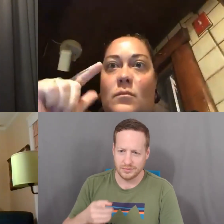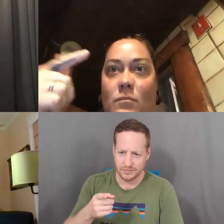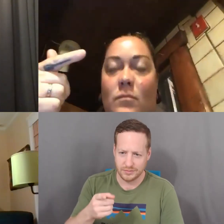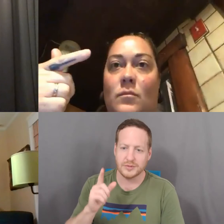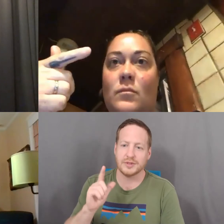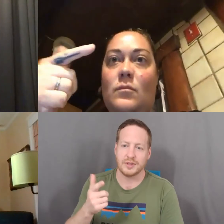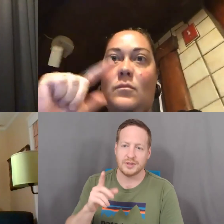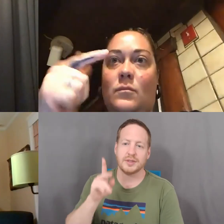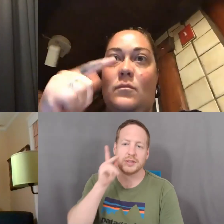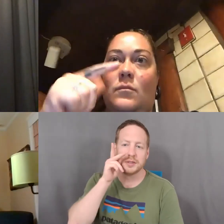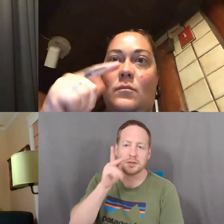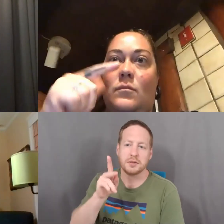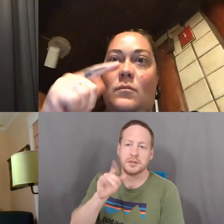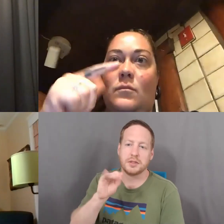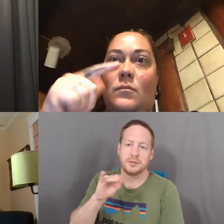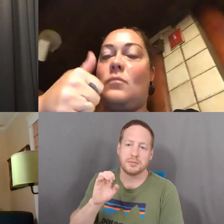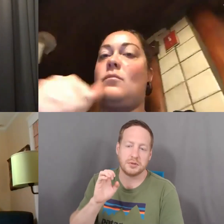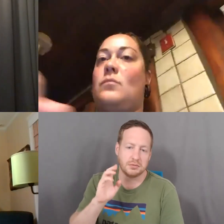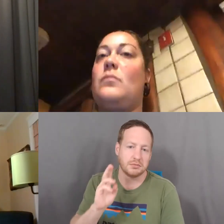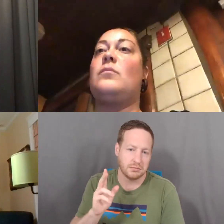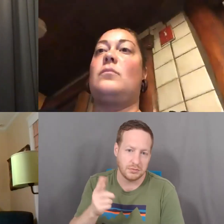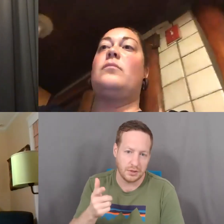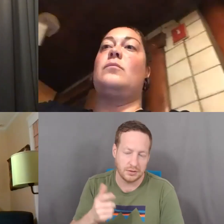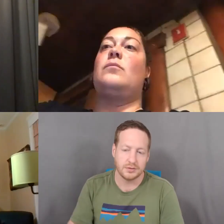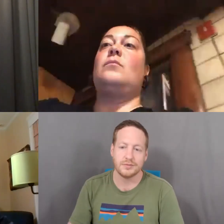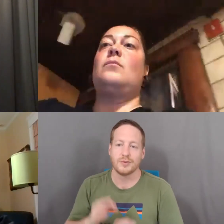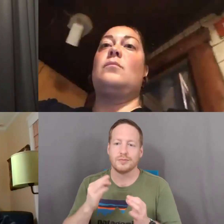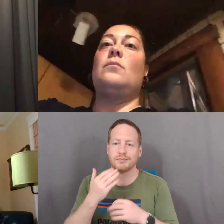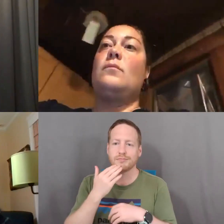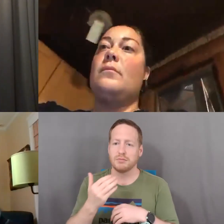I second Kimmy saying. I see Kimmy Marler's yes, seconding.